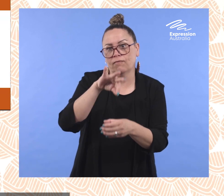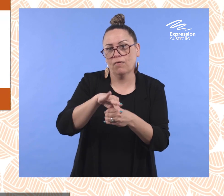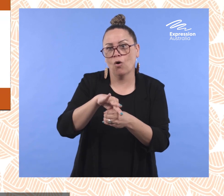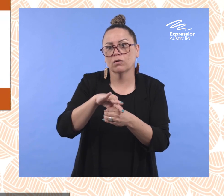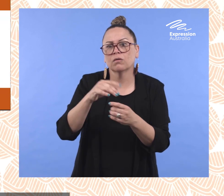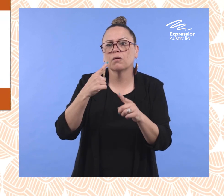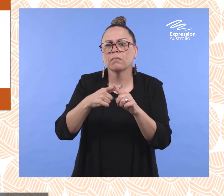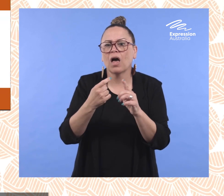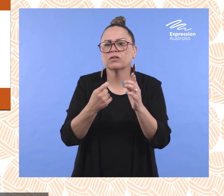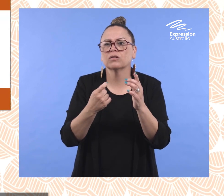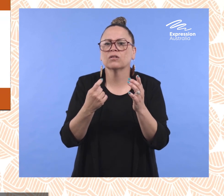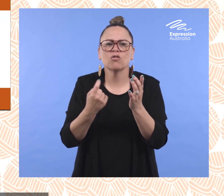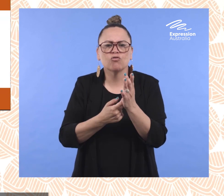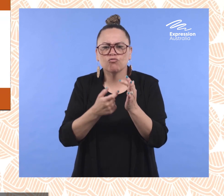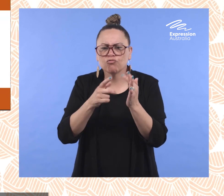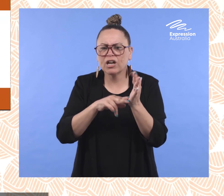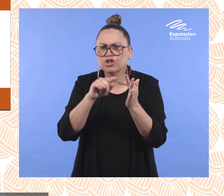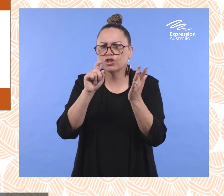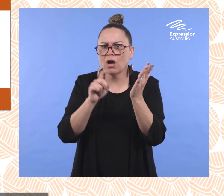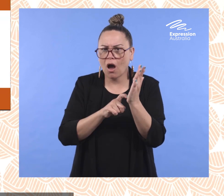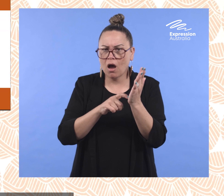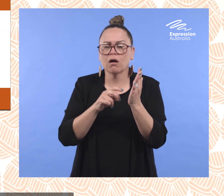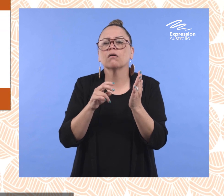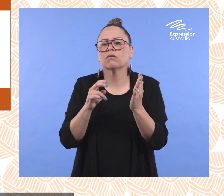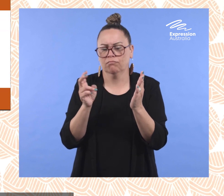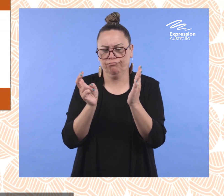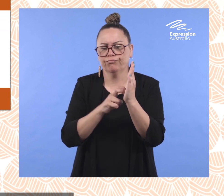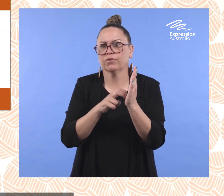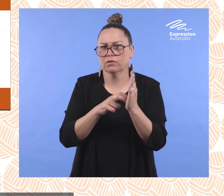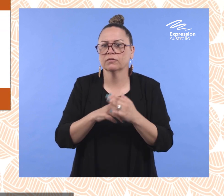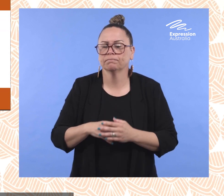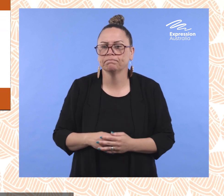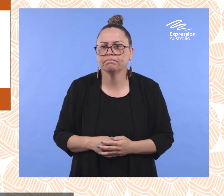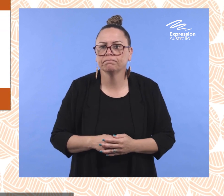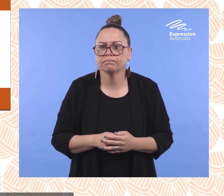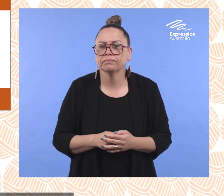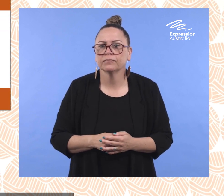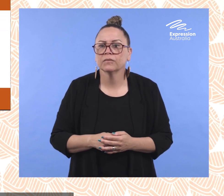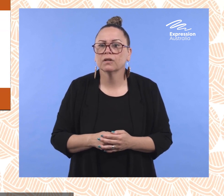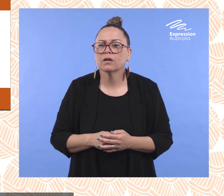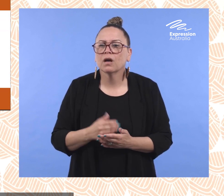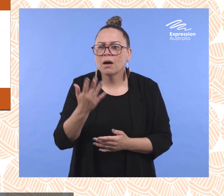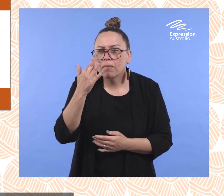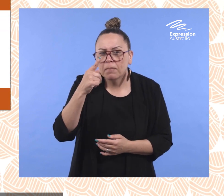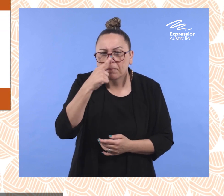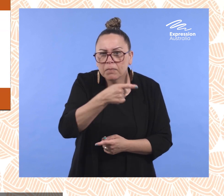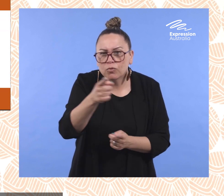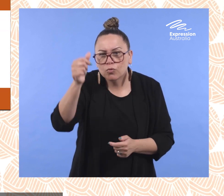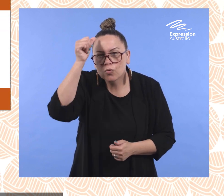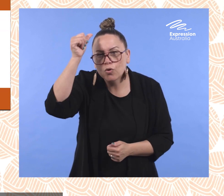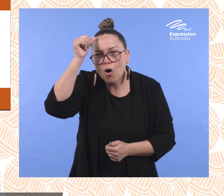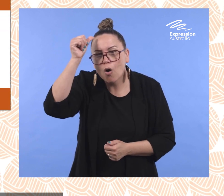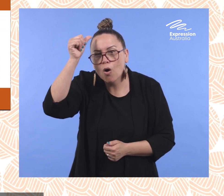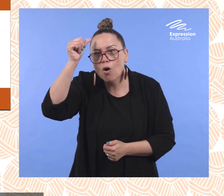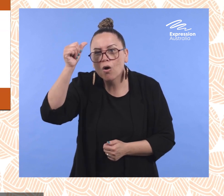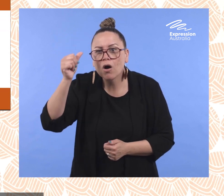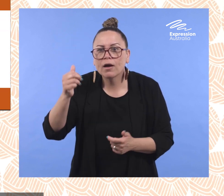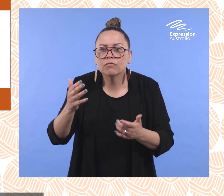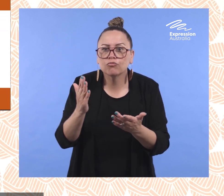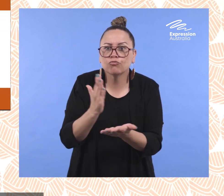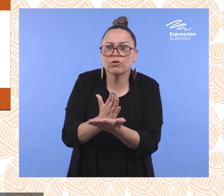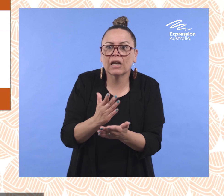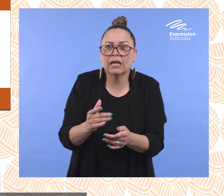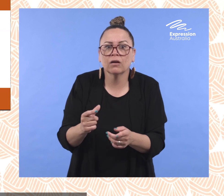register over 18, of course. And you probably have heard, many of you would know